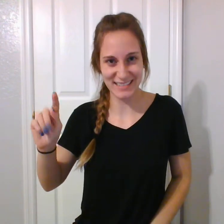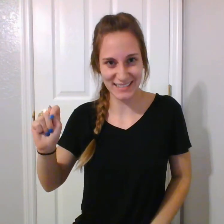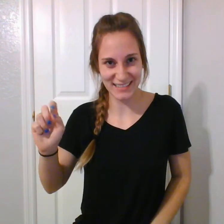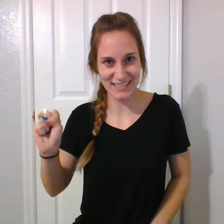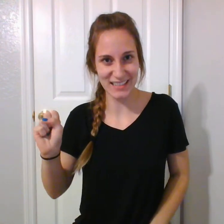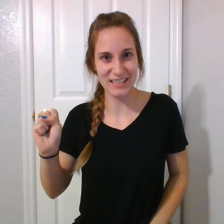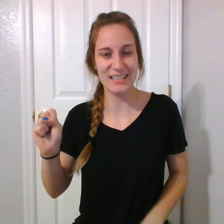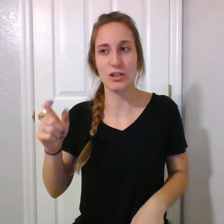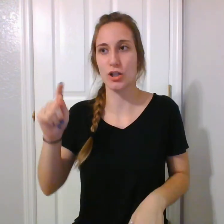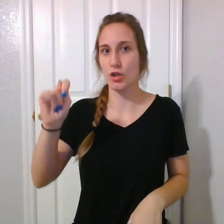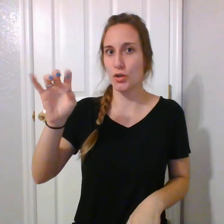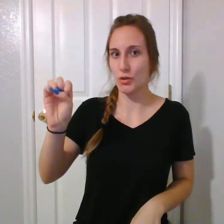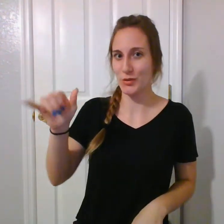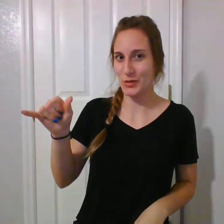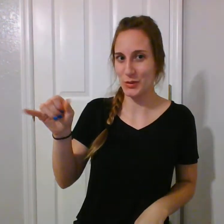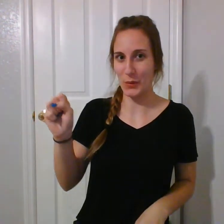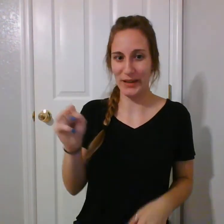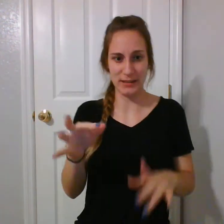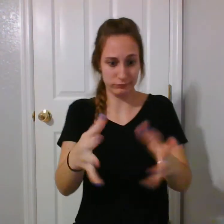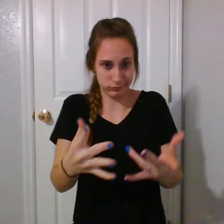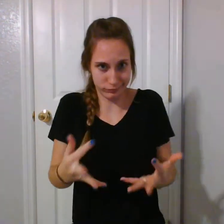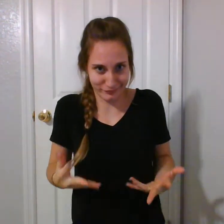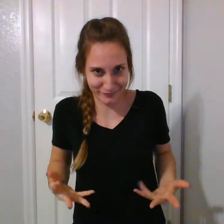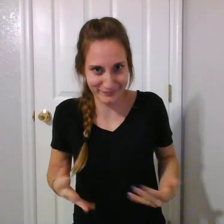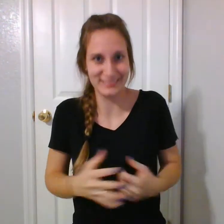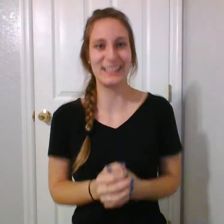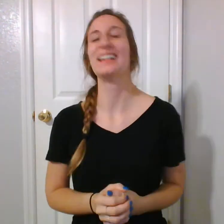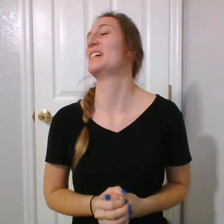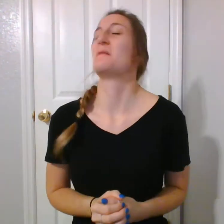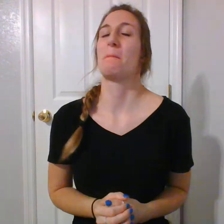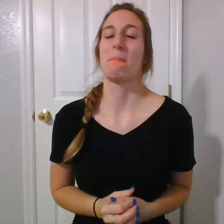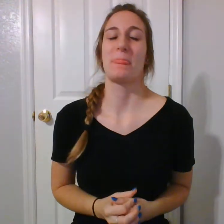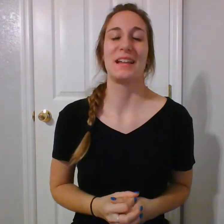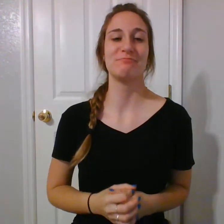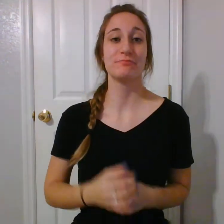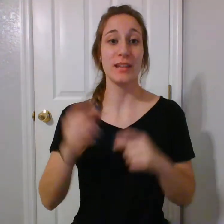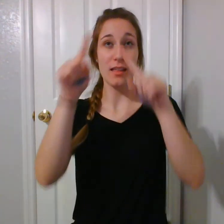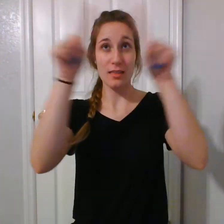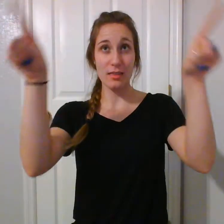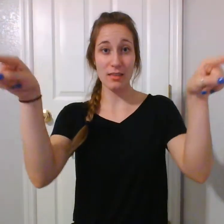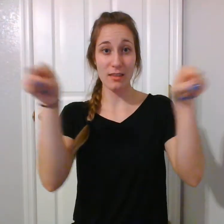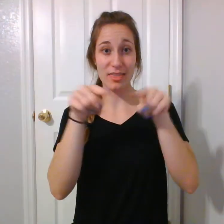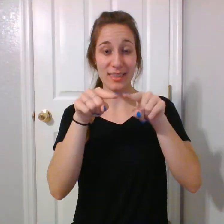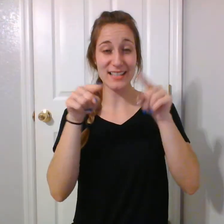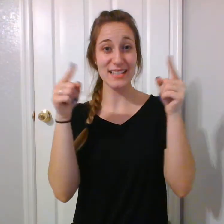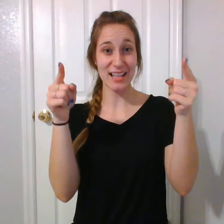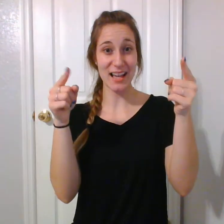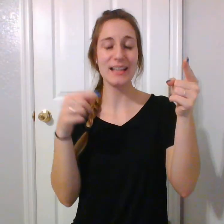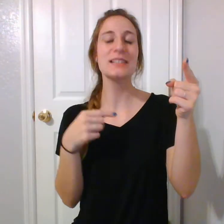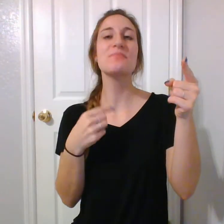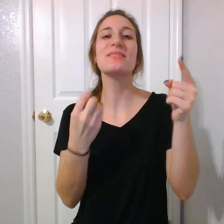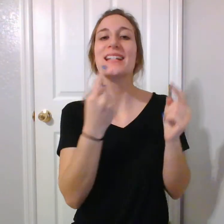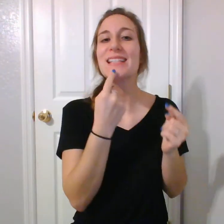Luca and I at night we say I love you all the way. And so I had this made for his playroom. And since we've been doing school, we